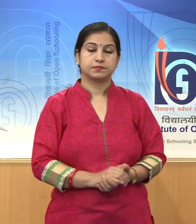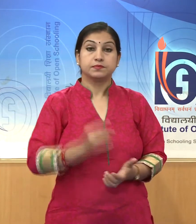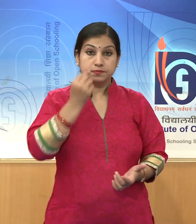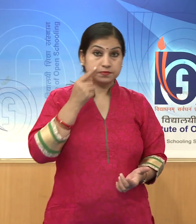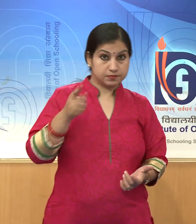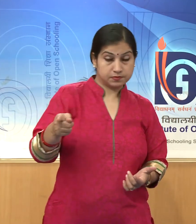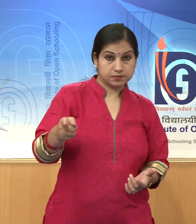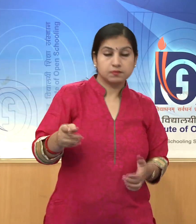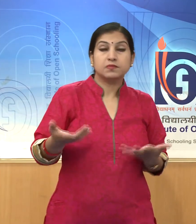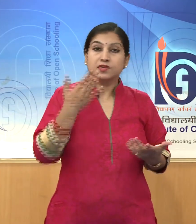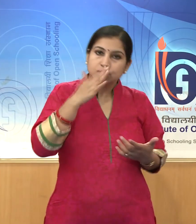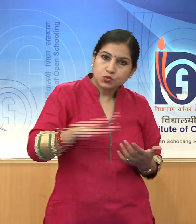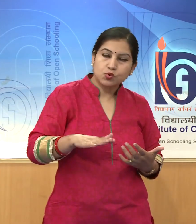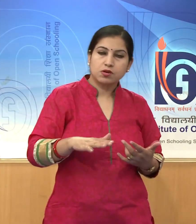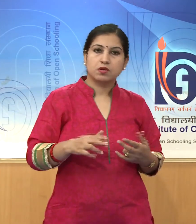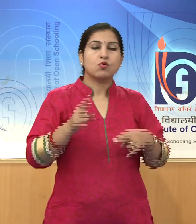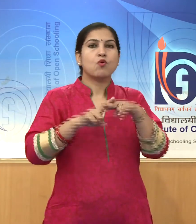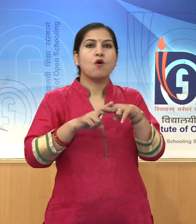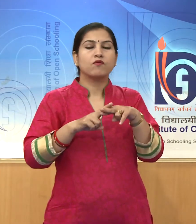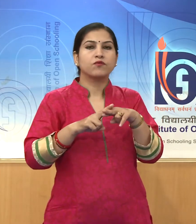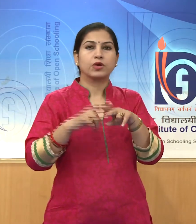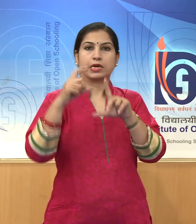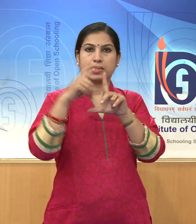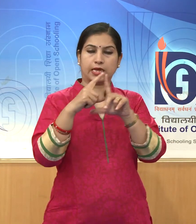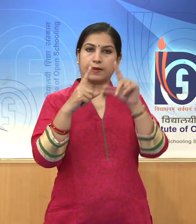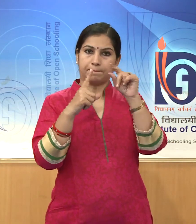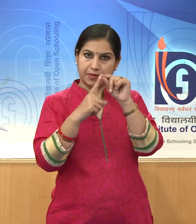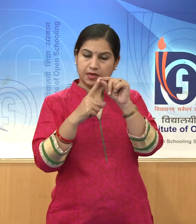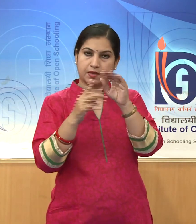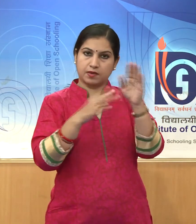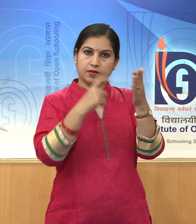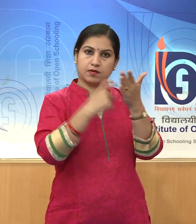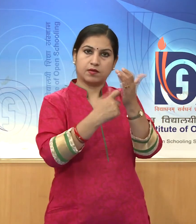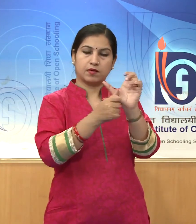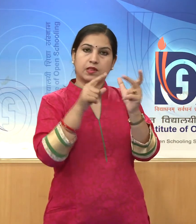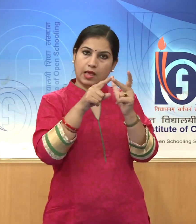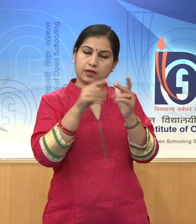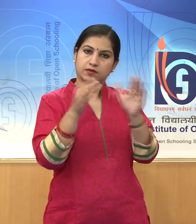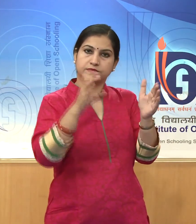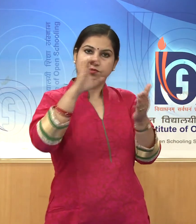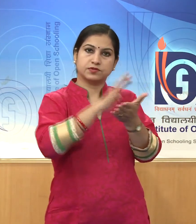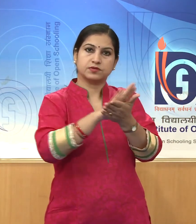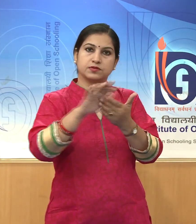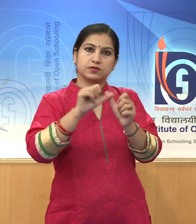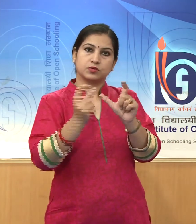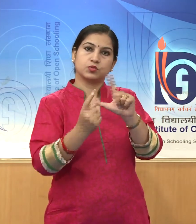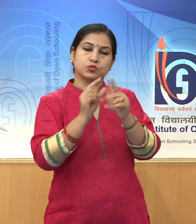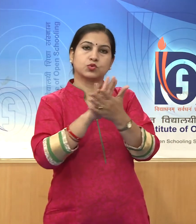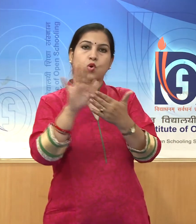He was a student of D.P. Rai Chaudhuri of Bengal School in